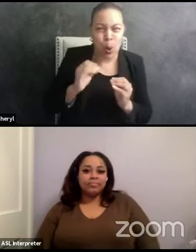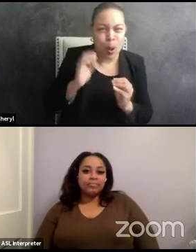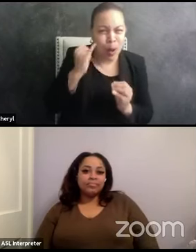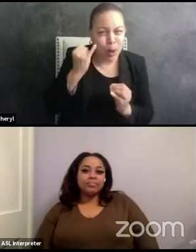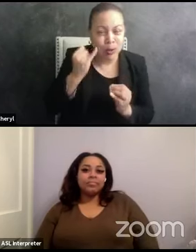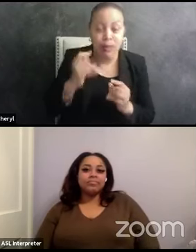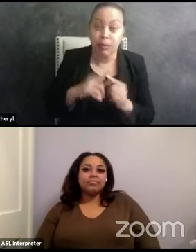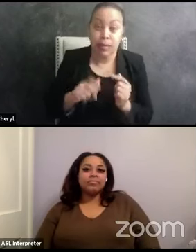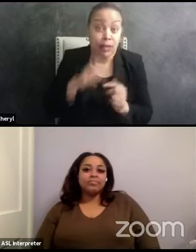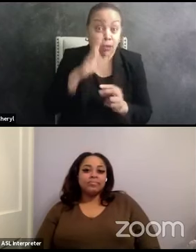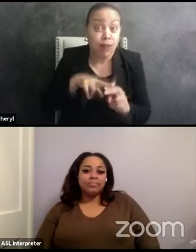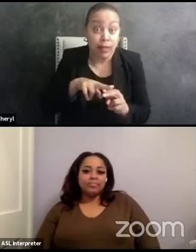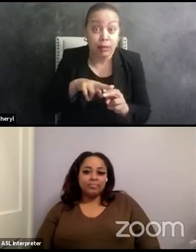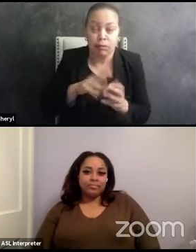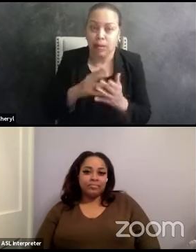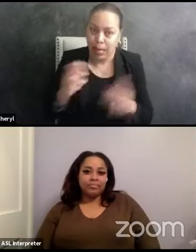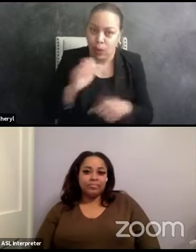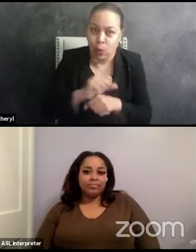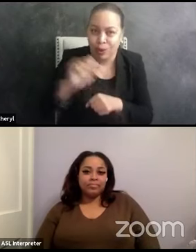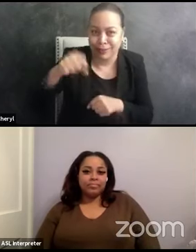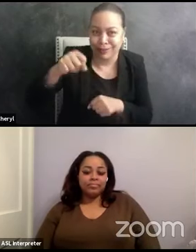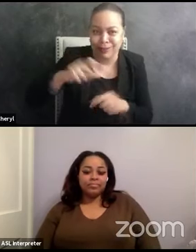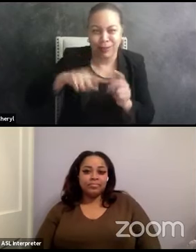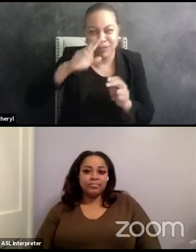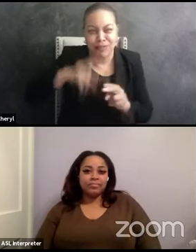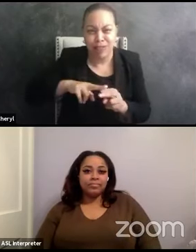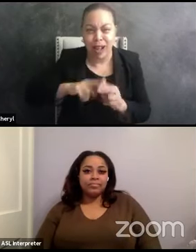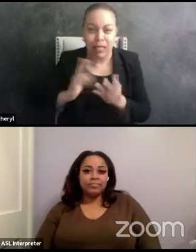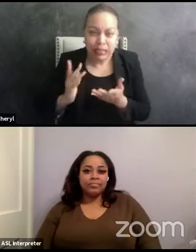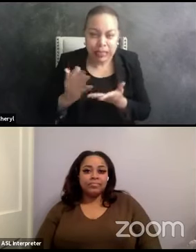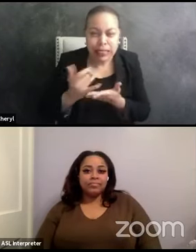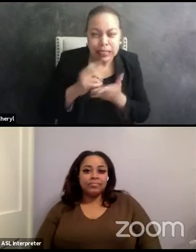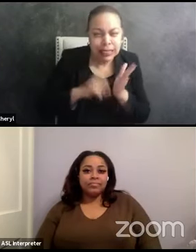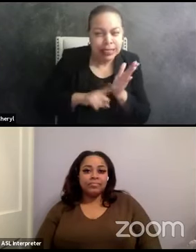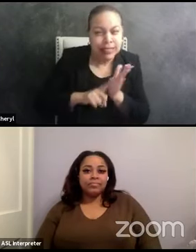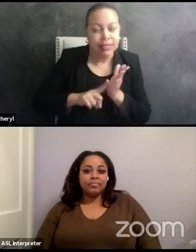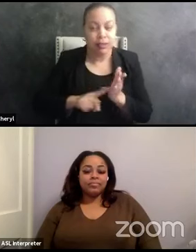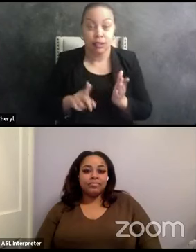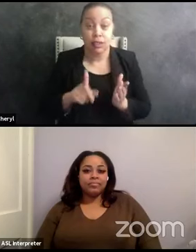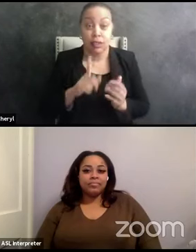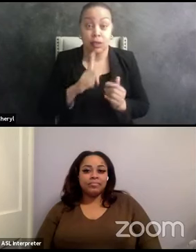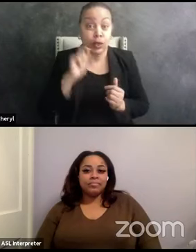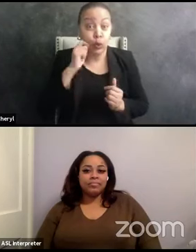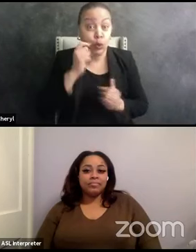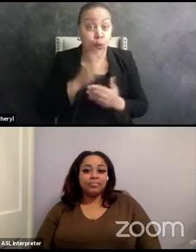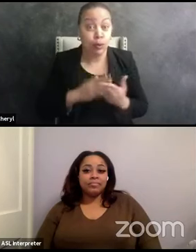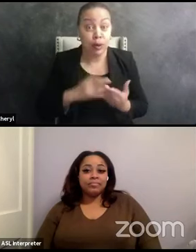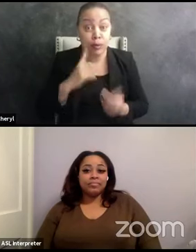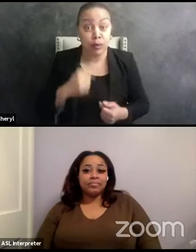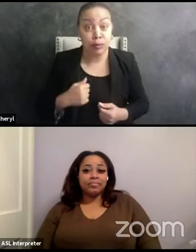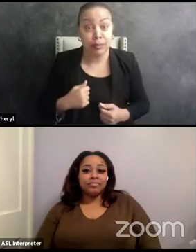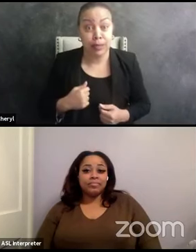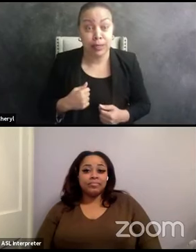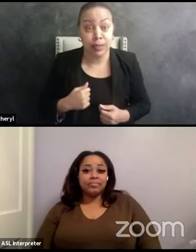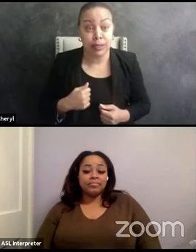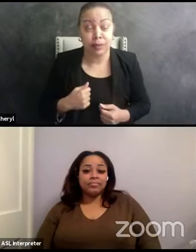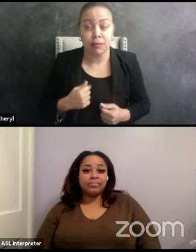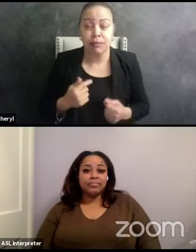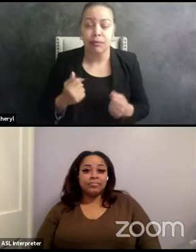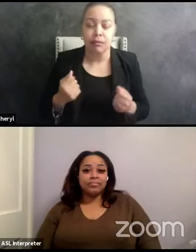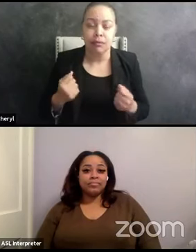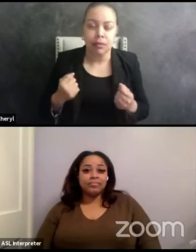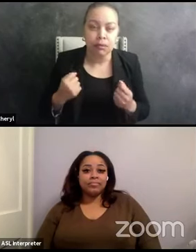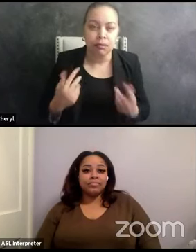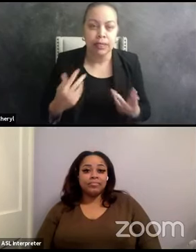and it was a ton of work, but it was actually the cool thing for me about it was so many of the